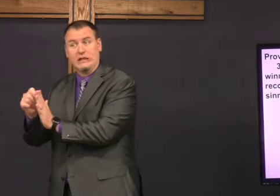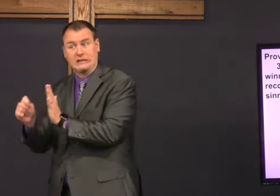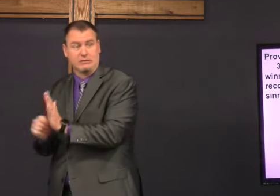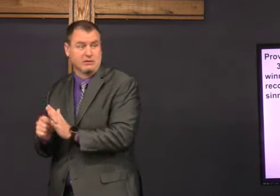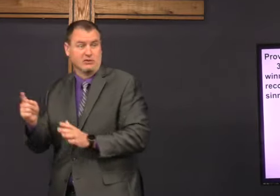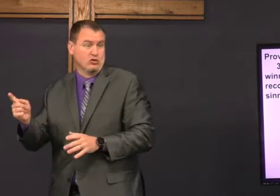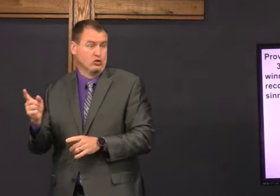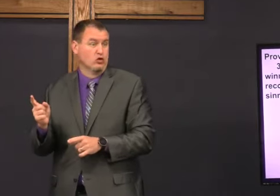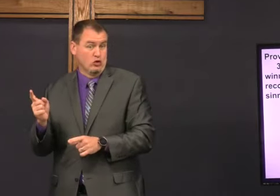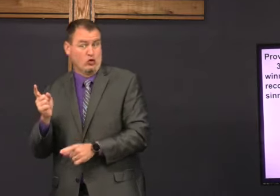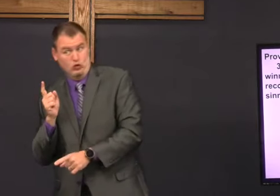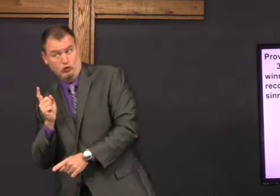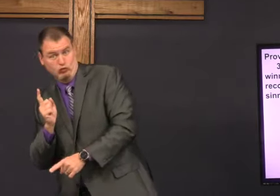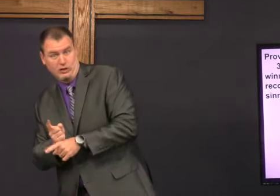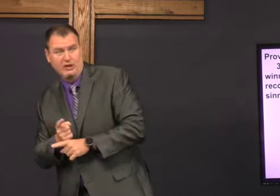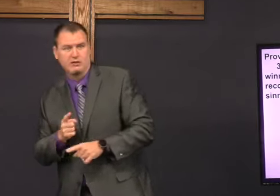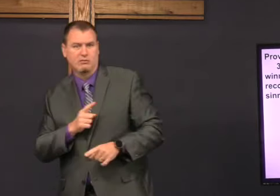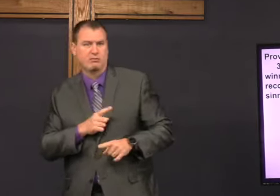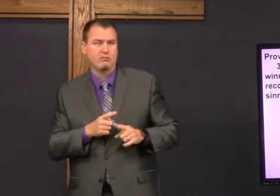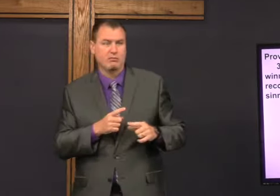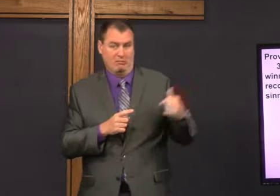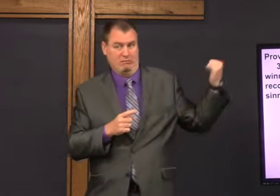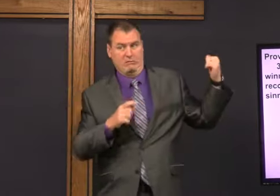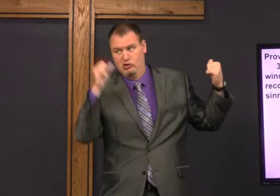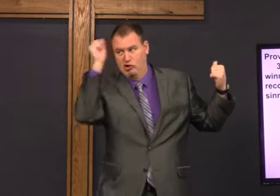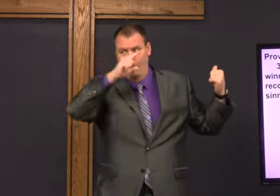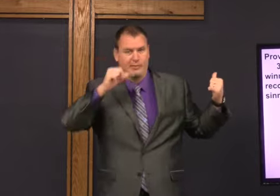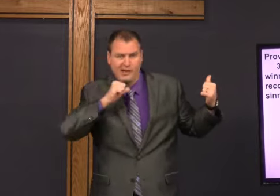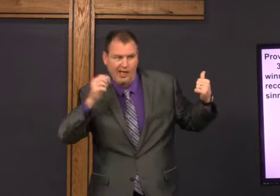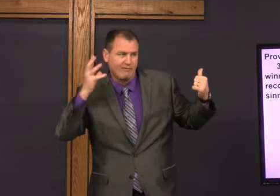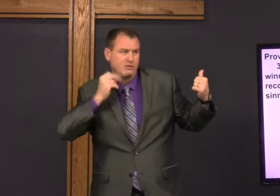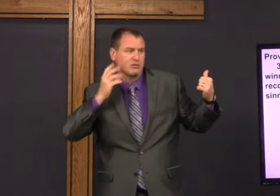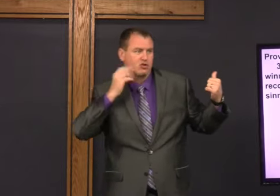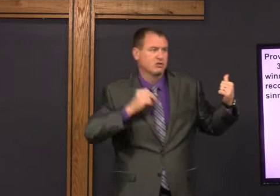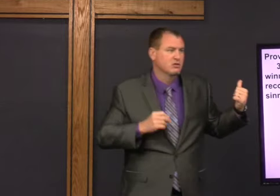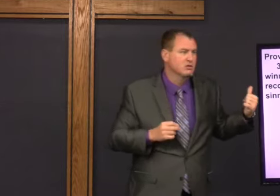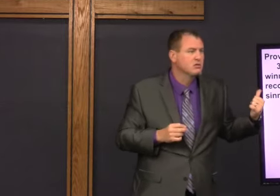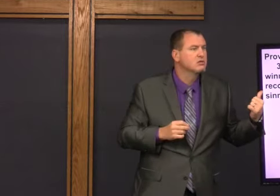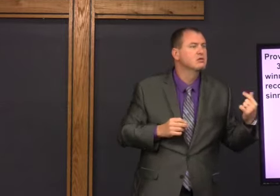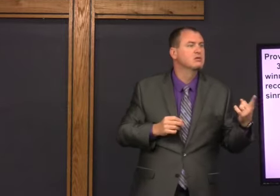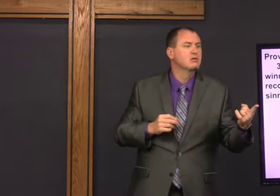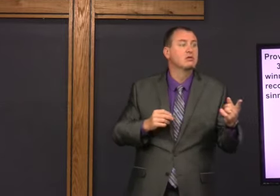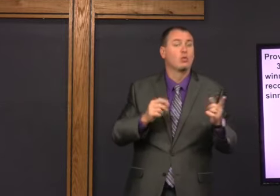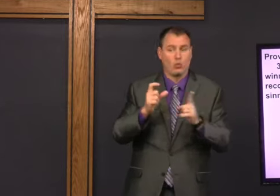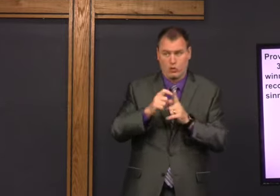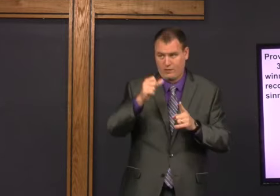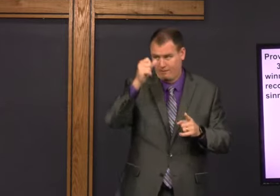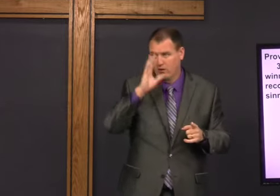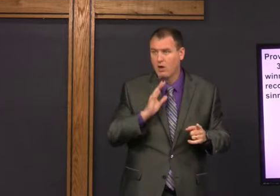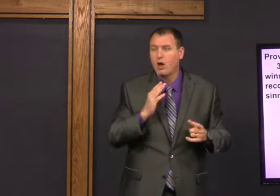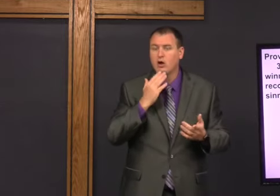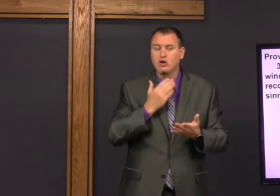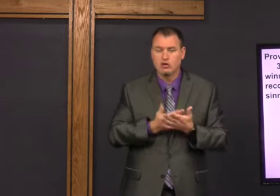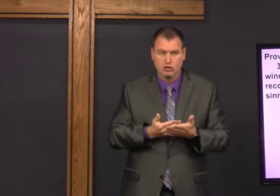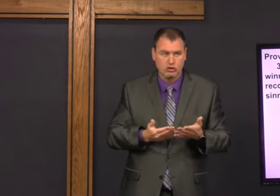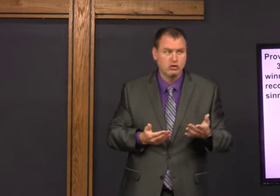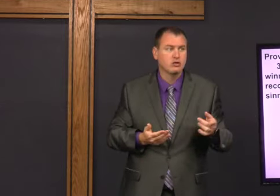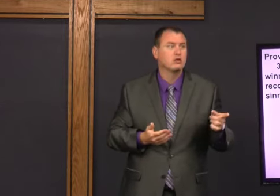The Holy Spirit in the New Testament. Right. But Solomon didn't have that experience. In the Word